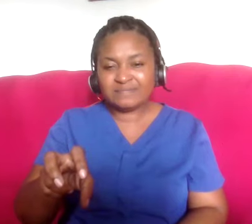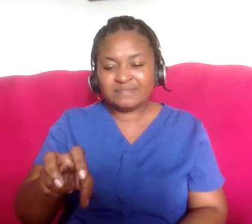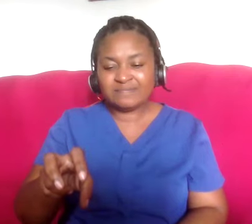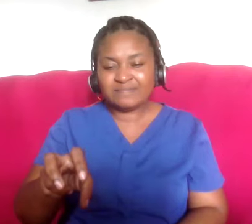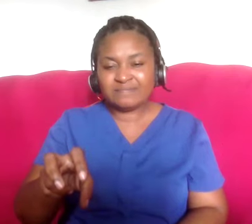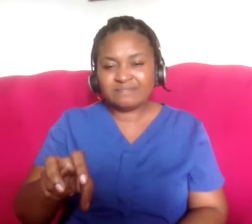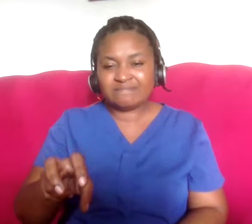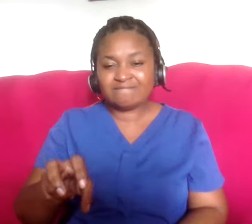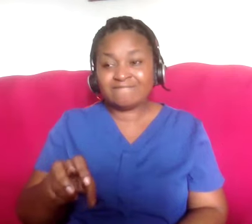shaped by resilience,